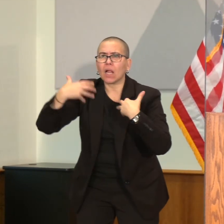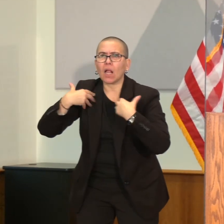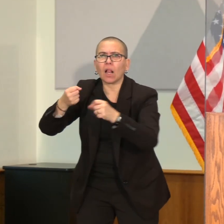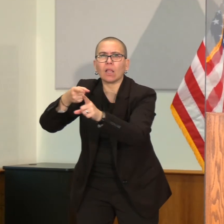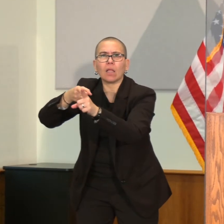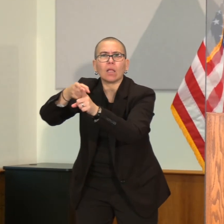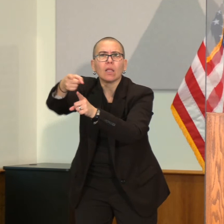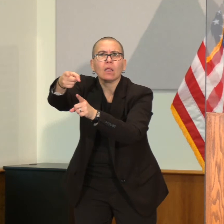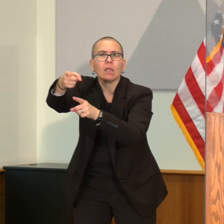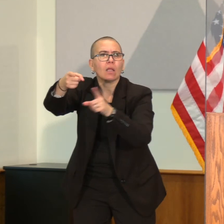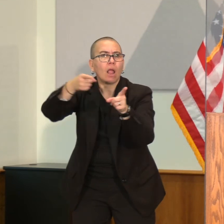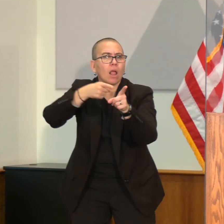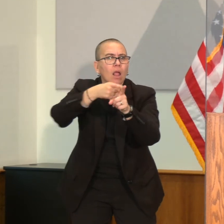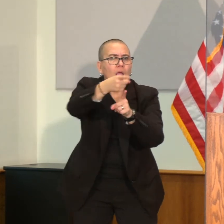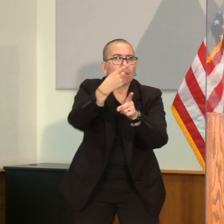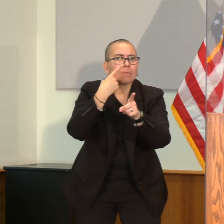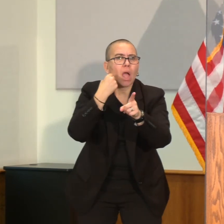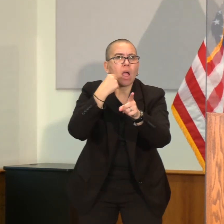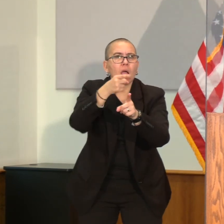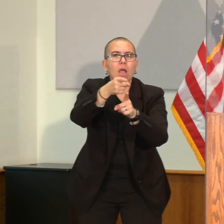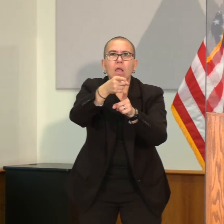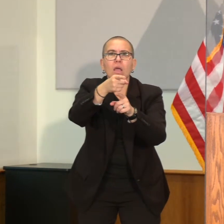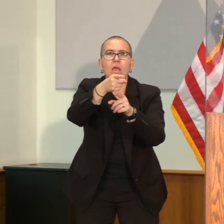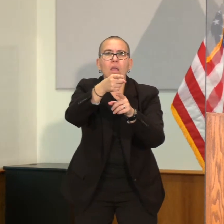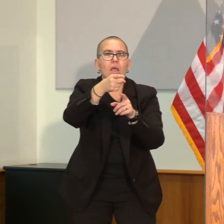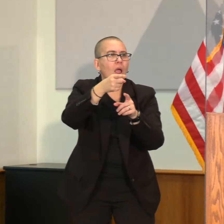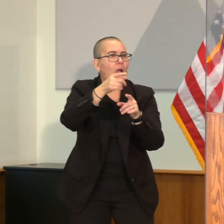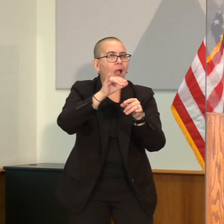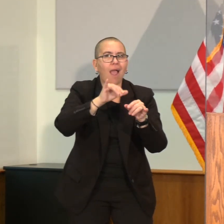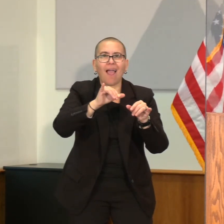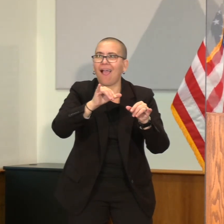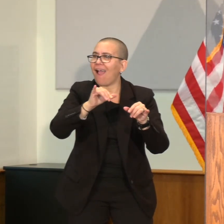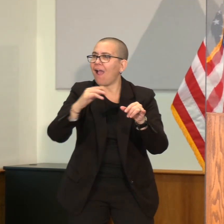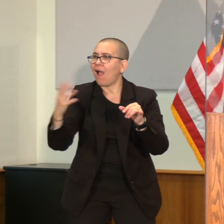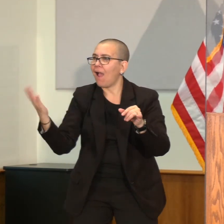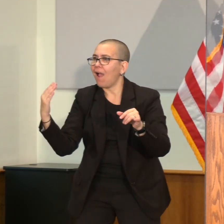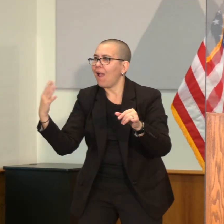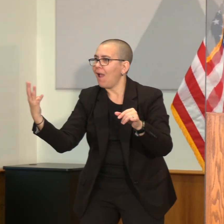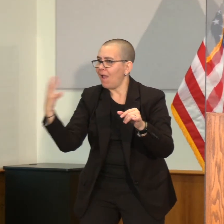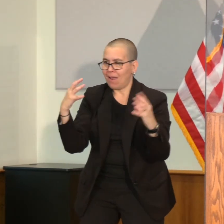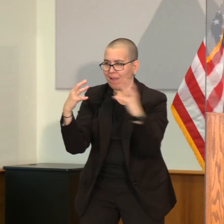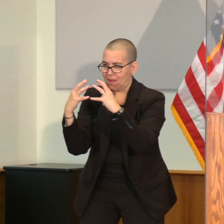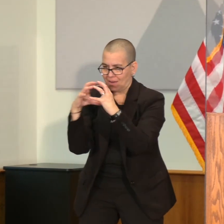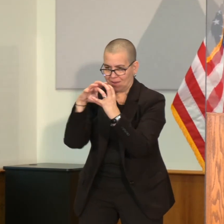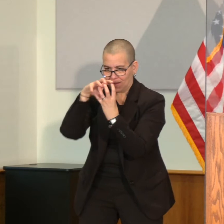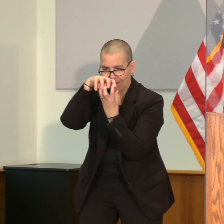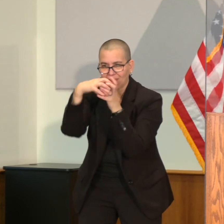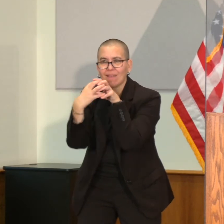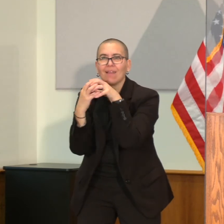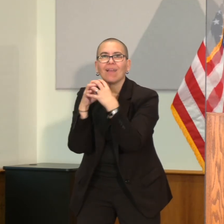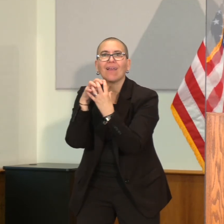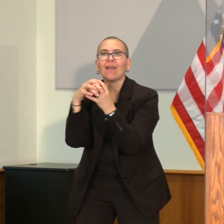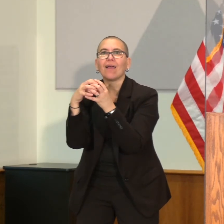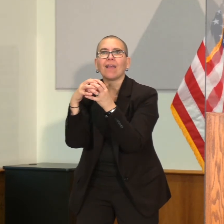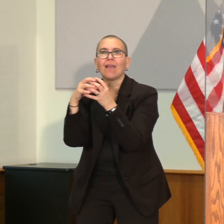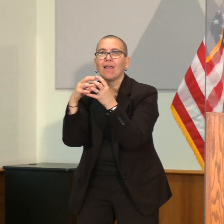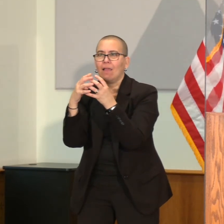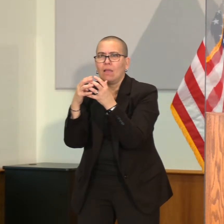among children, to develop common agendas. NAMI is a really good example of